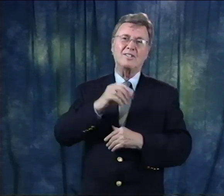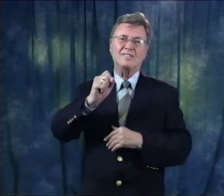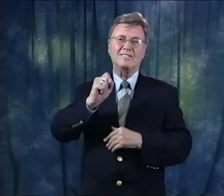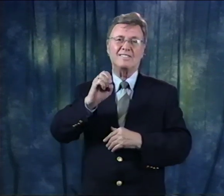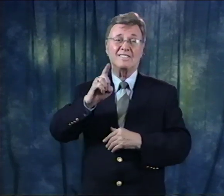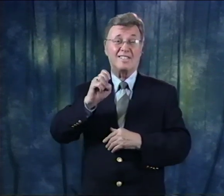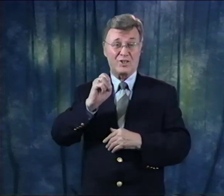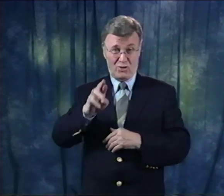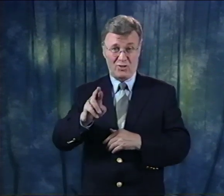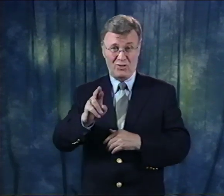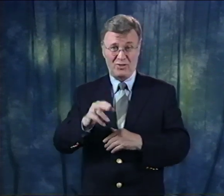Seder.